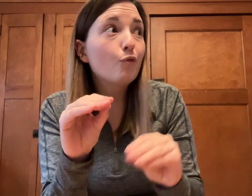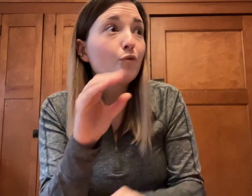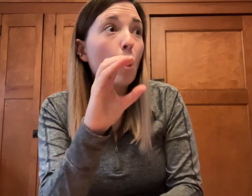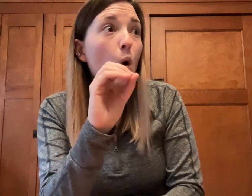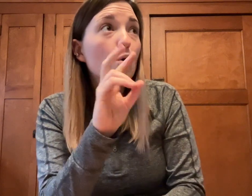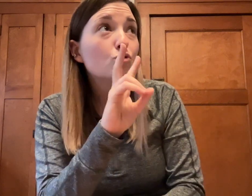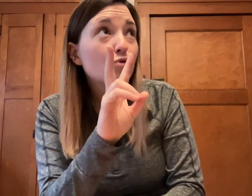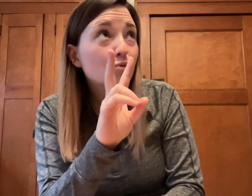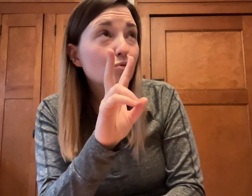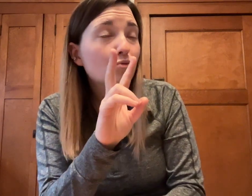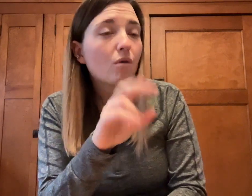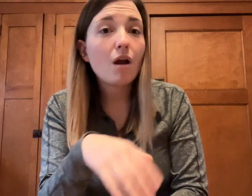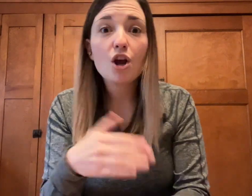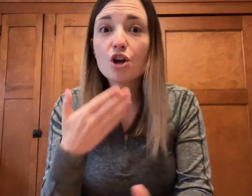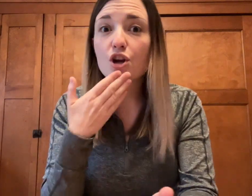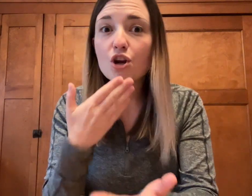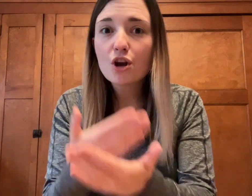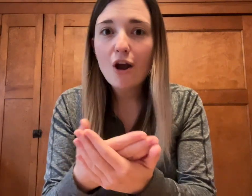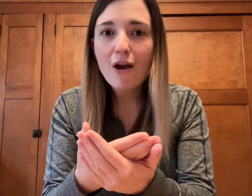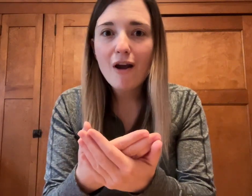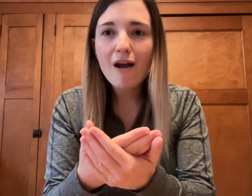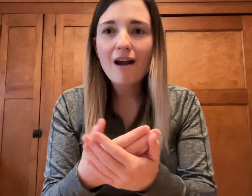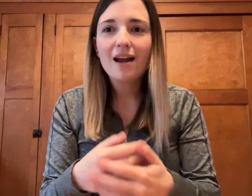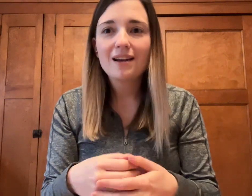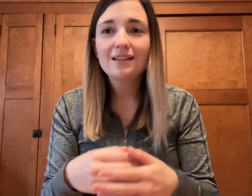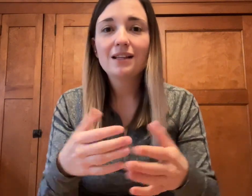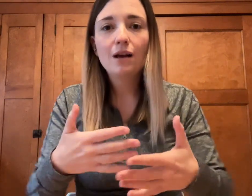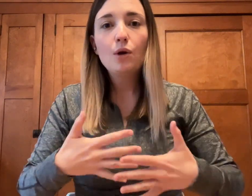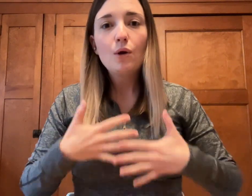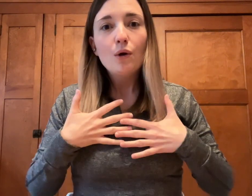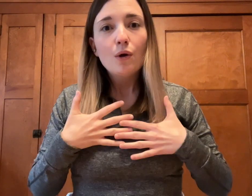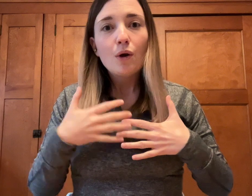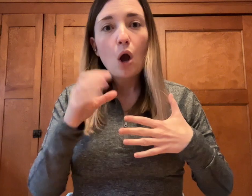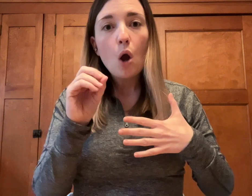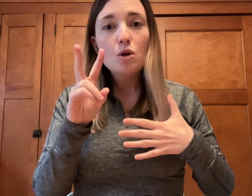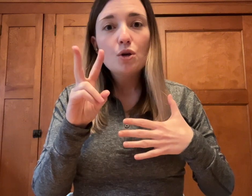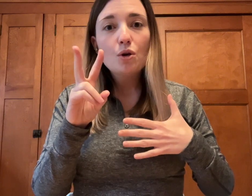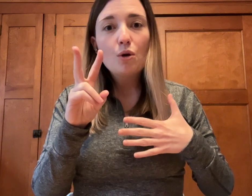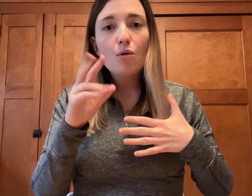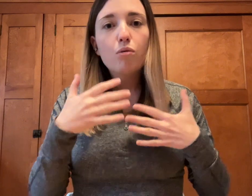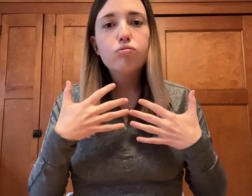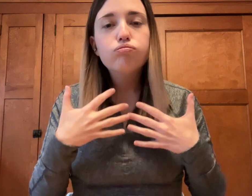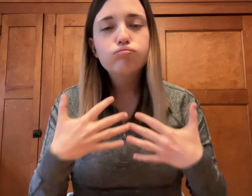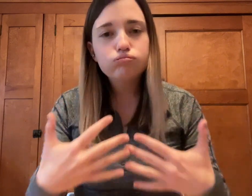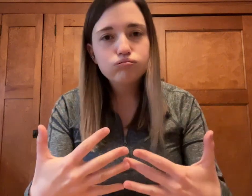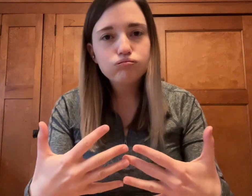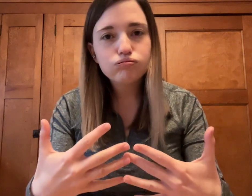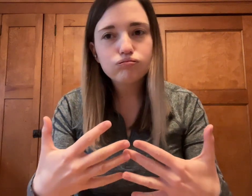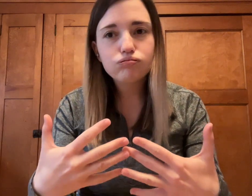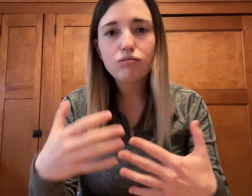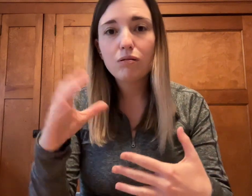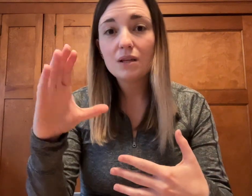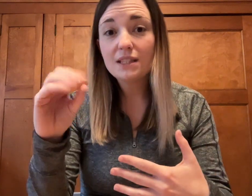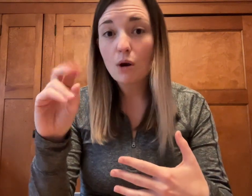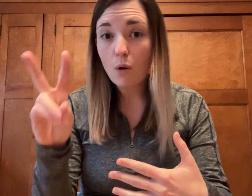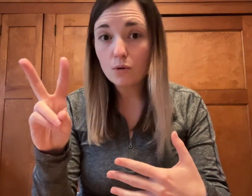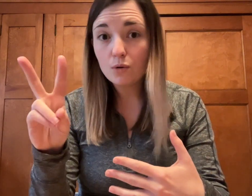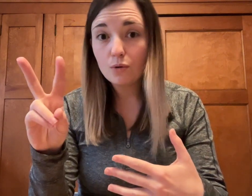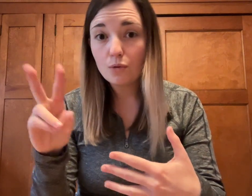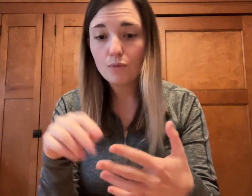transports carbon dioxide back out of the body, right? Good. Transports gases. What do white blood cells do for us?